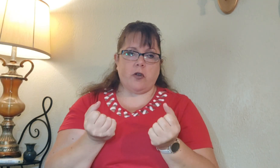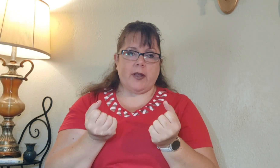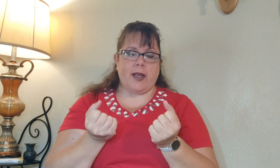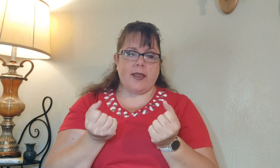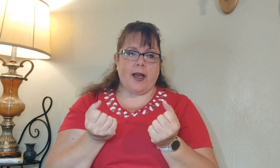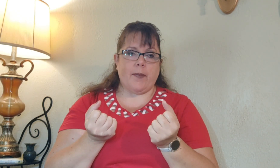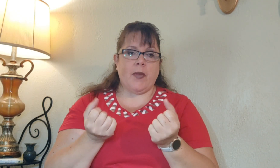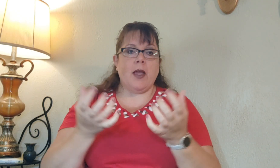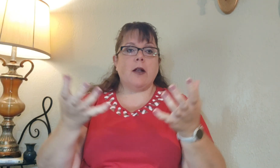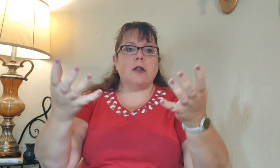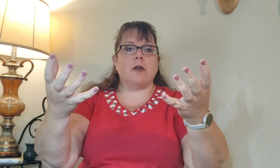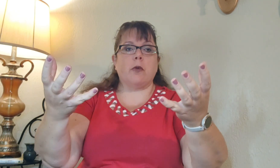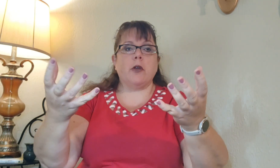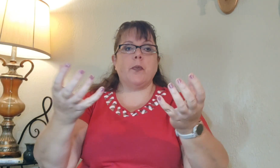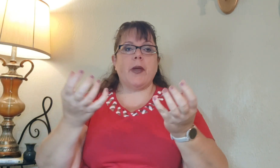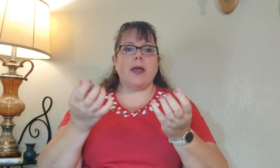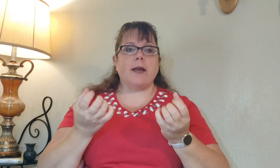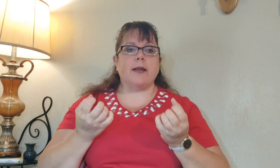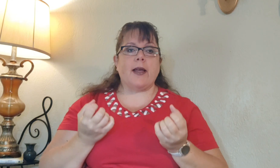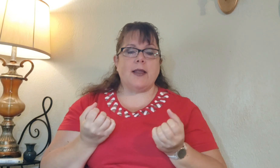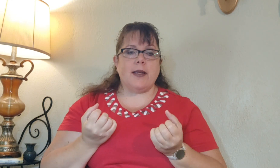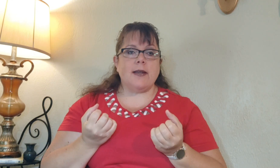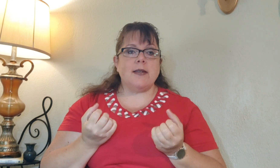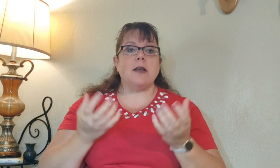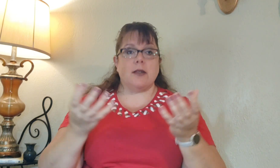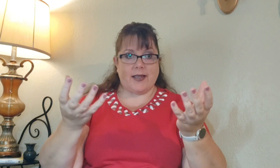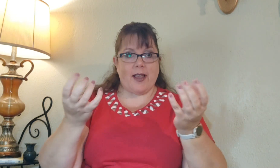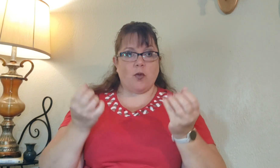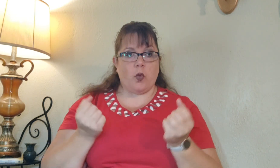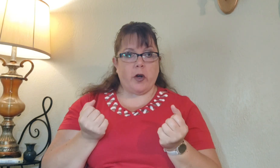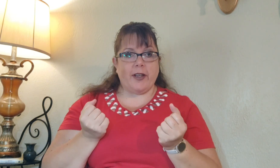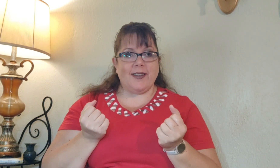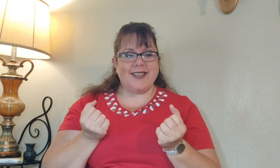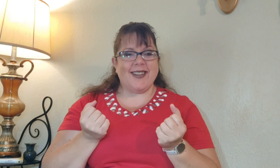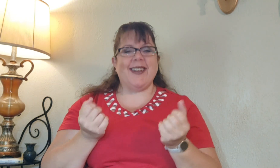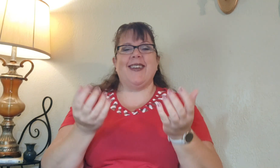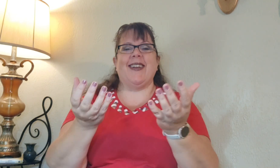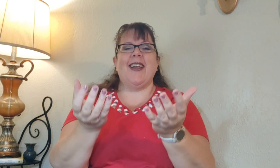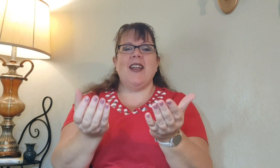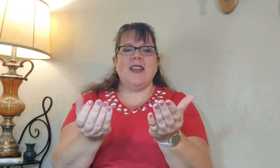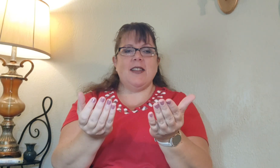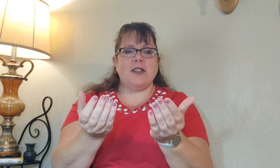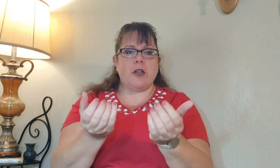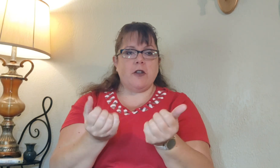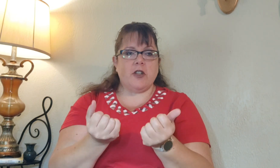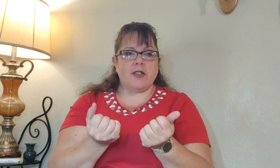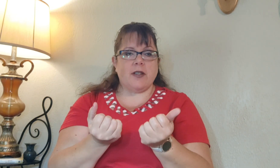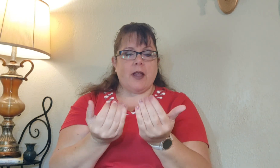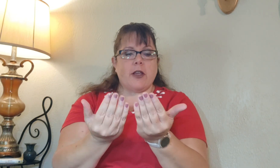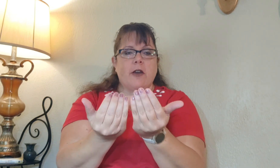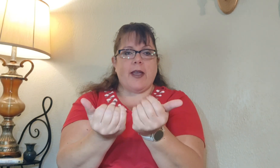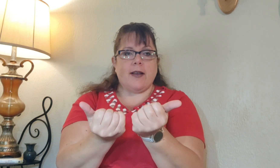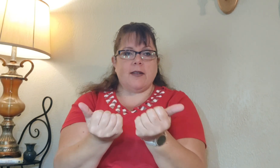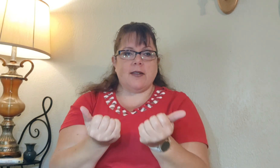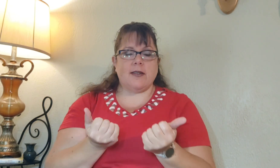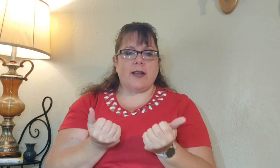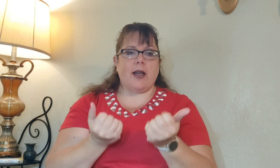short like that. Because a real big like this is saying want. So you just, like your hands